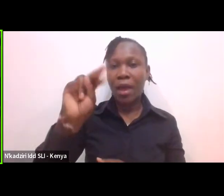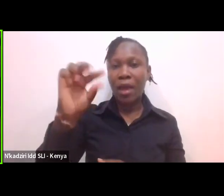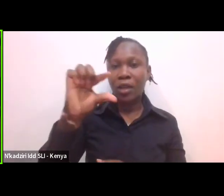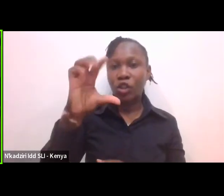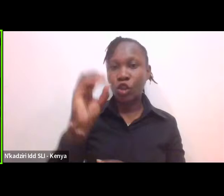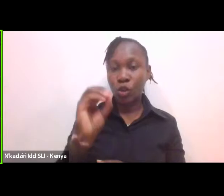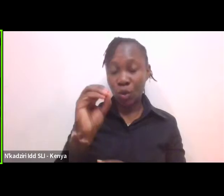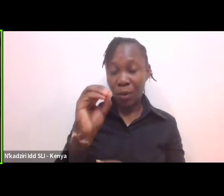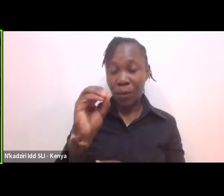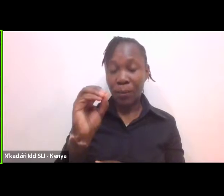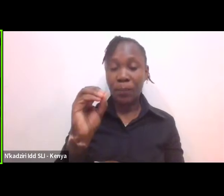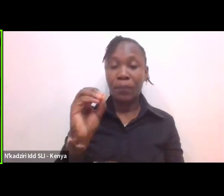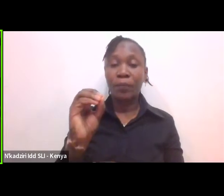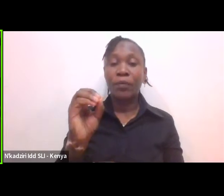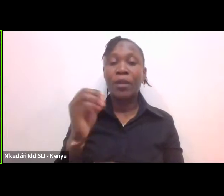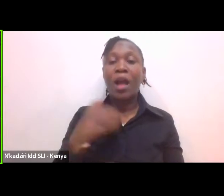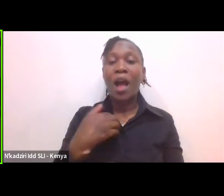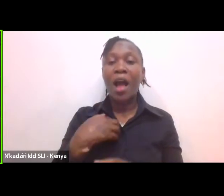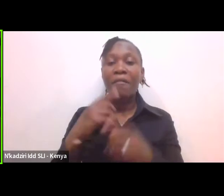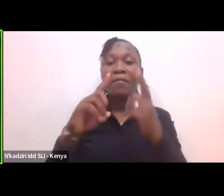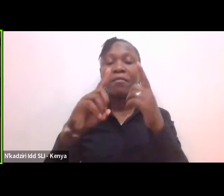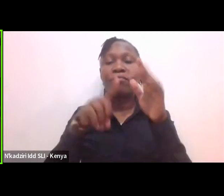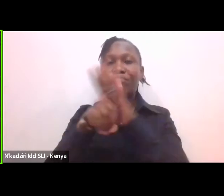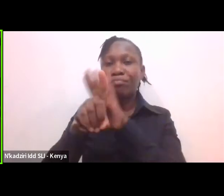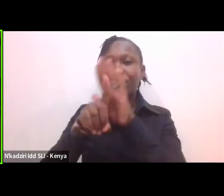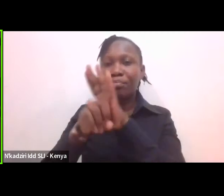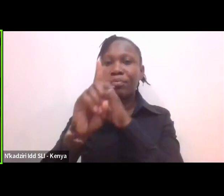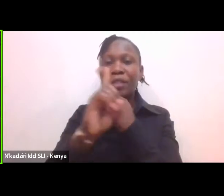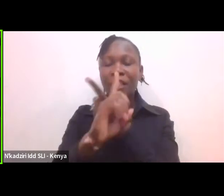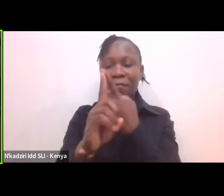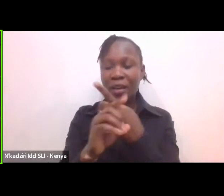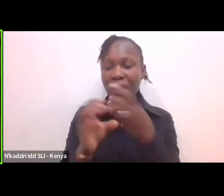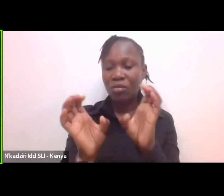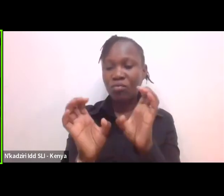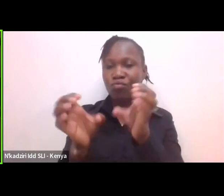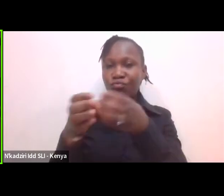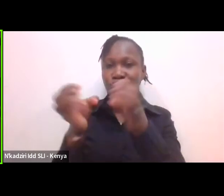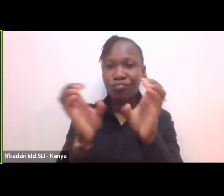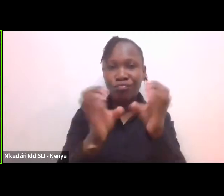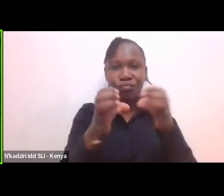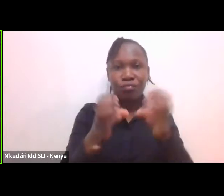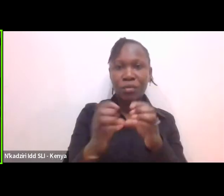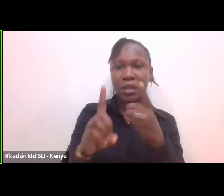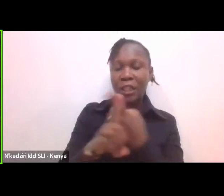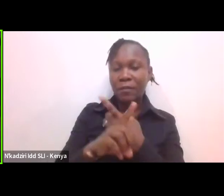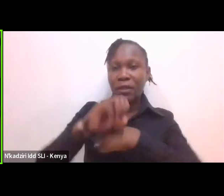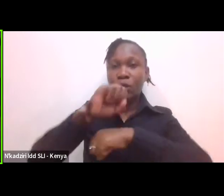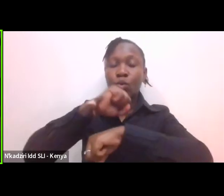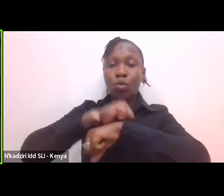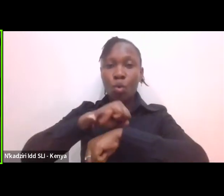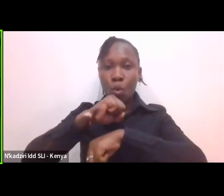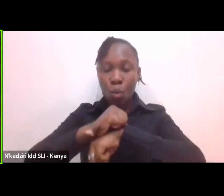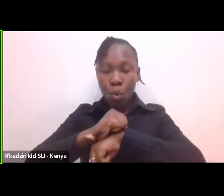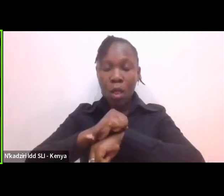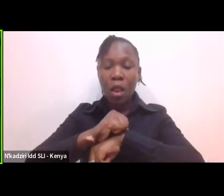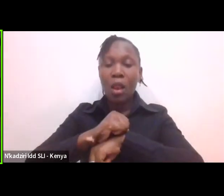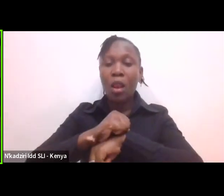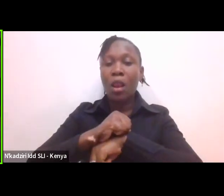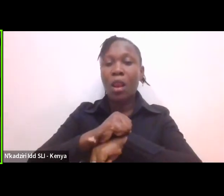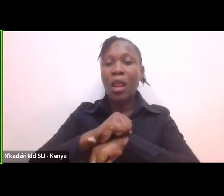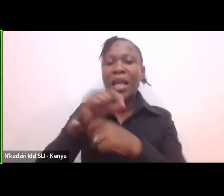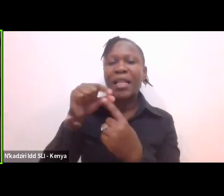every category of school: selective, non-selective, special, co-ed,